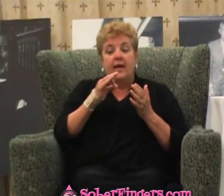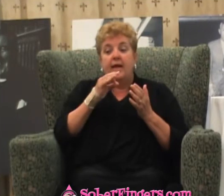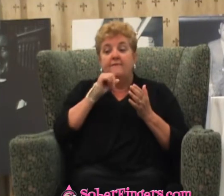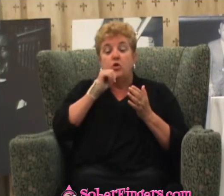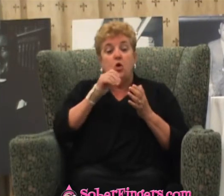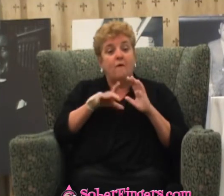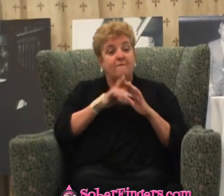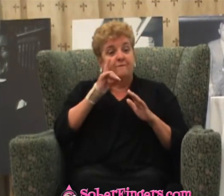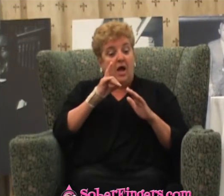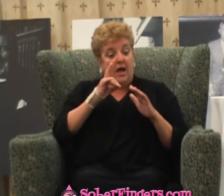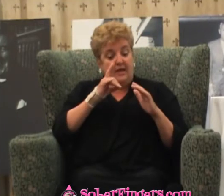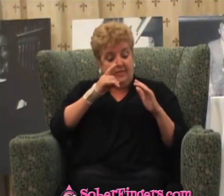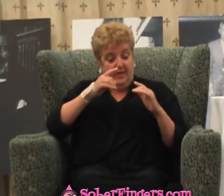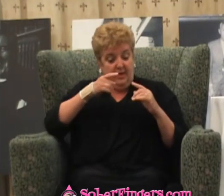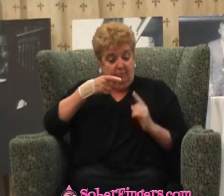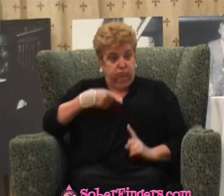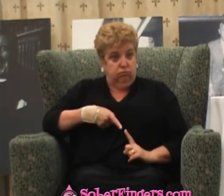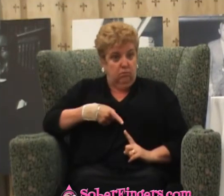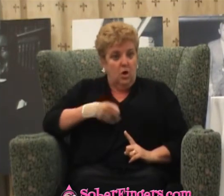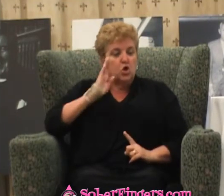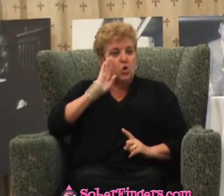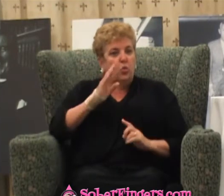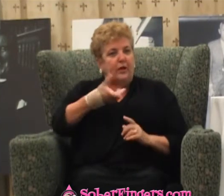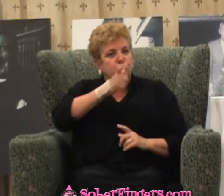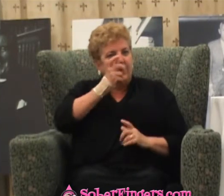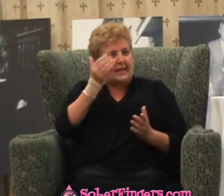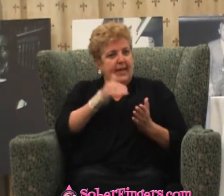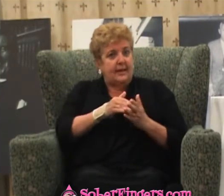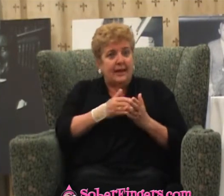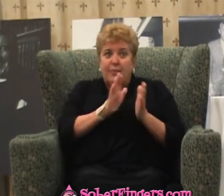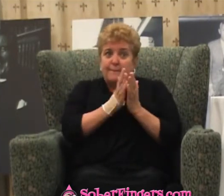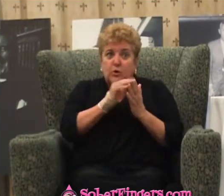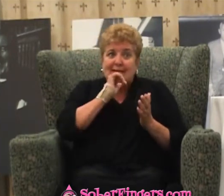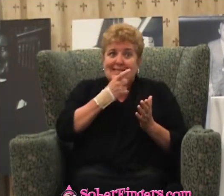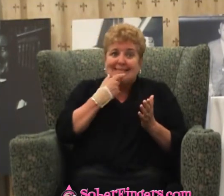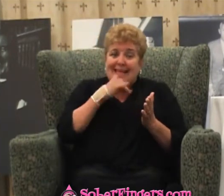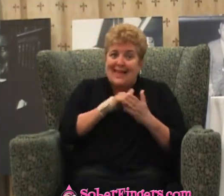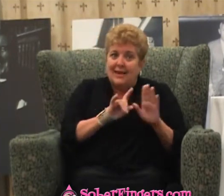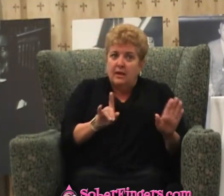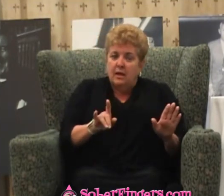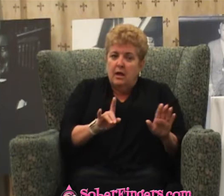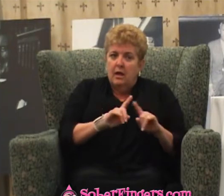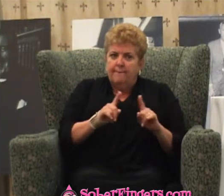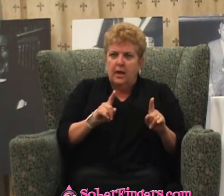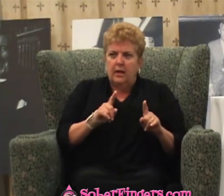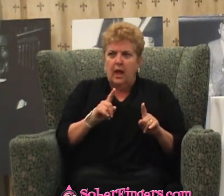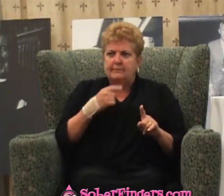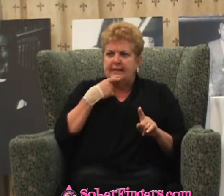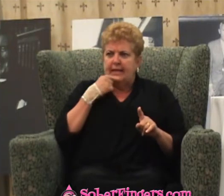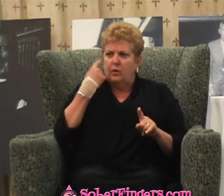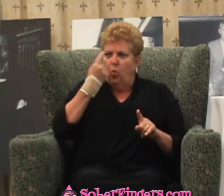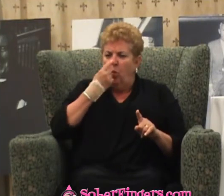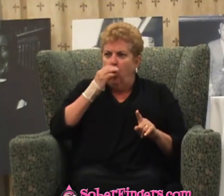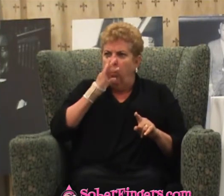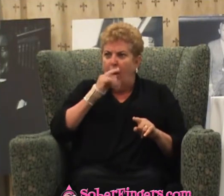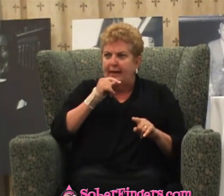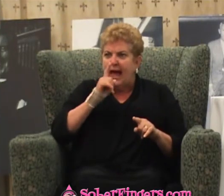condition, you're going to drink again. The book doesn't say that, but I didn't know because I'm not reading it. I'm going, what? What? I don't